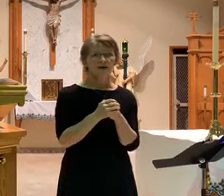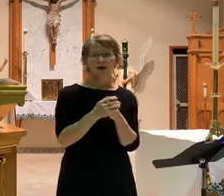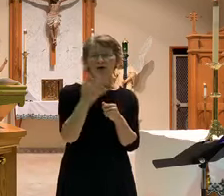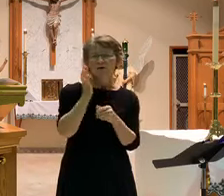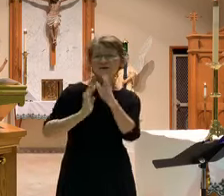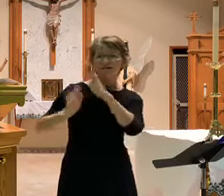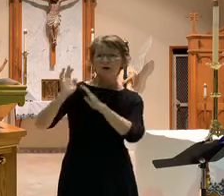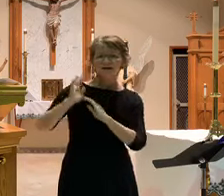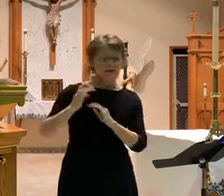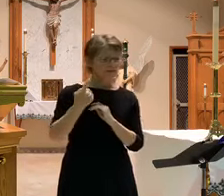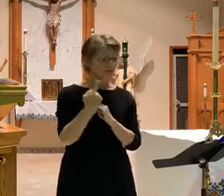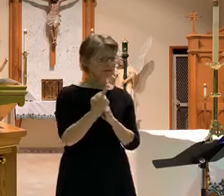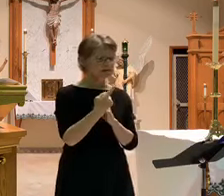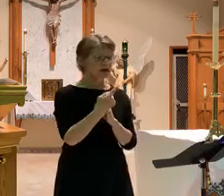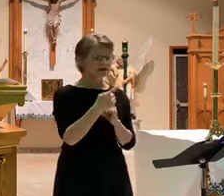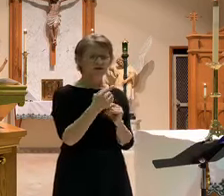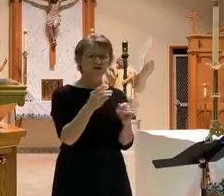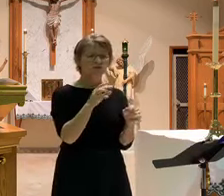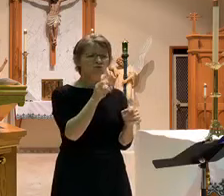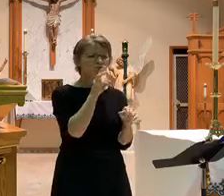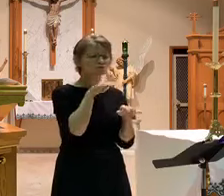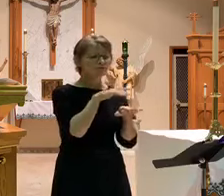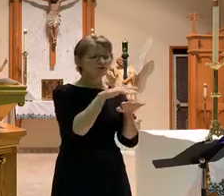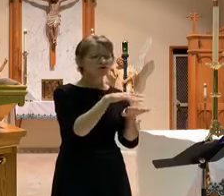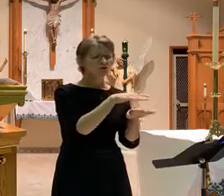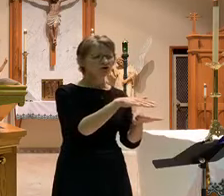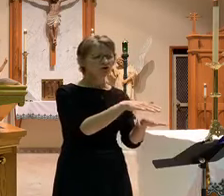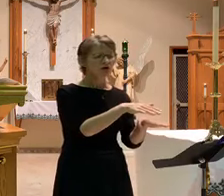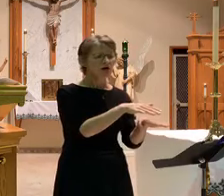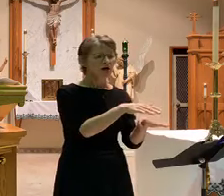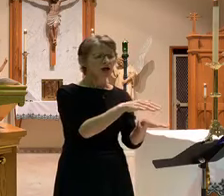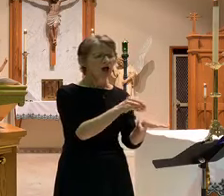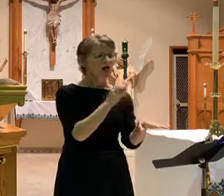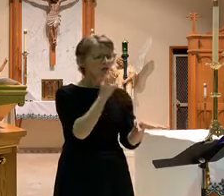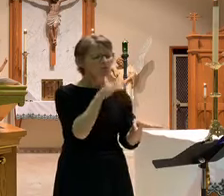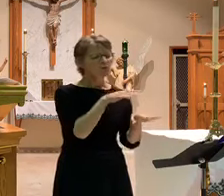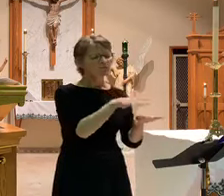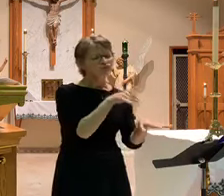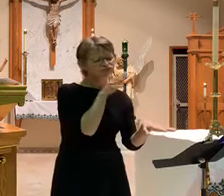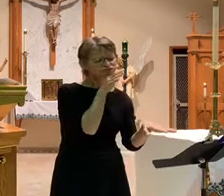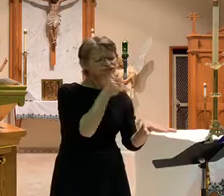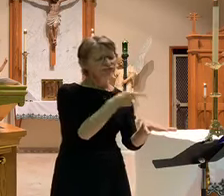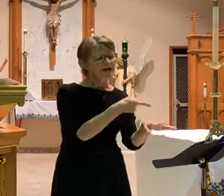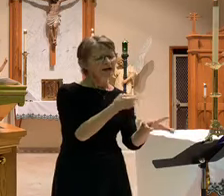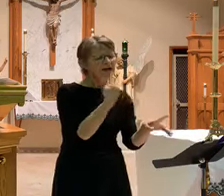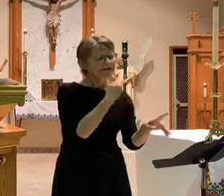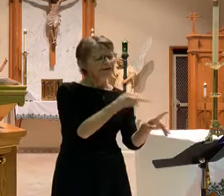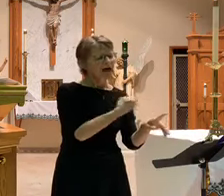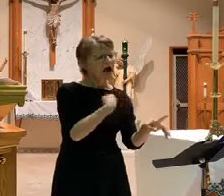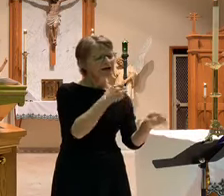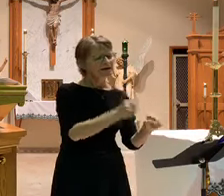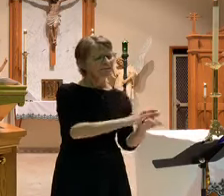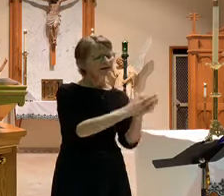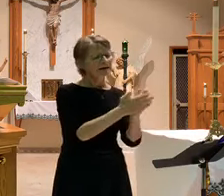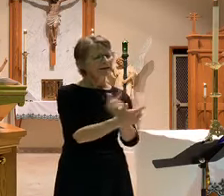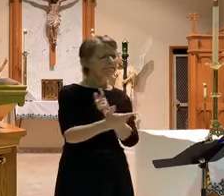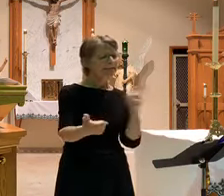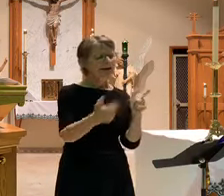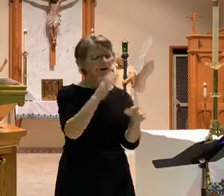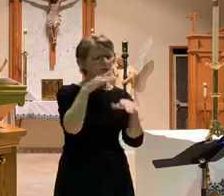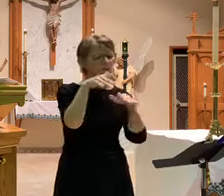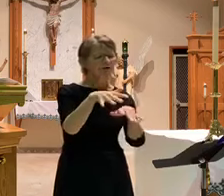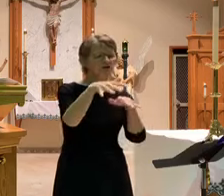Once upon a time, there was a little river that said, "I can become a big river." It worked hard to get